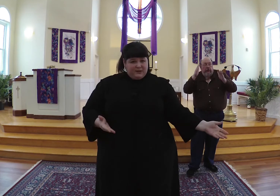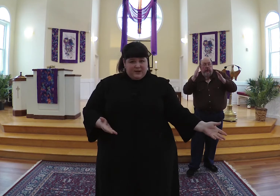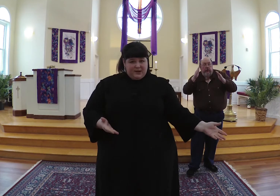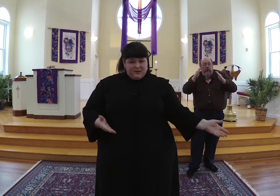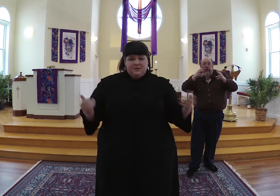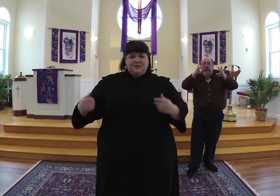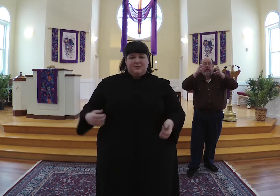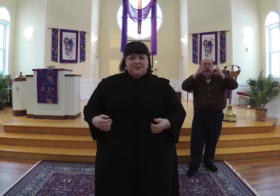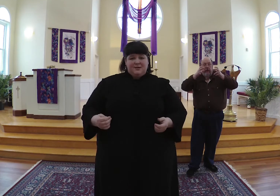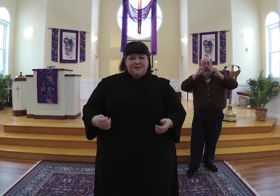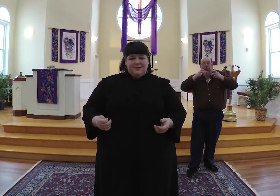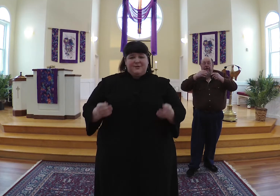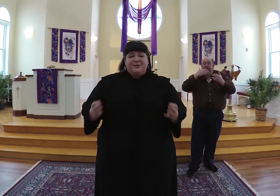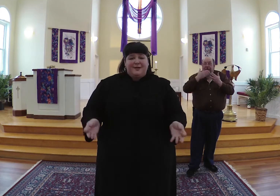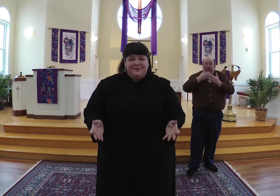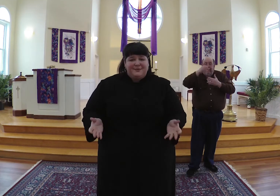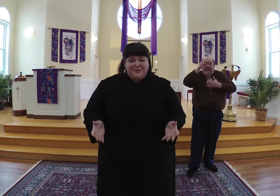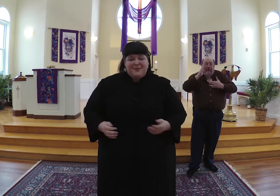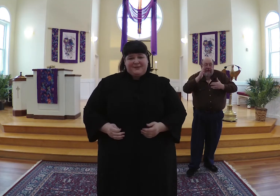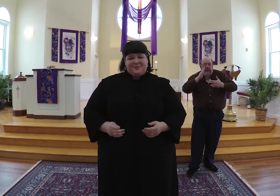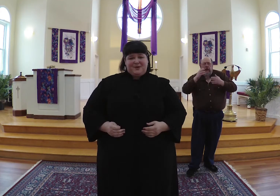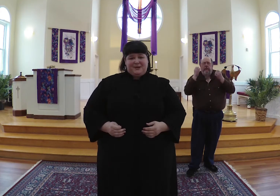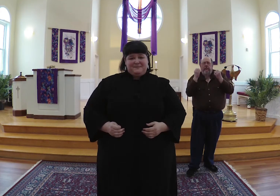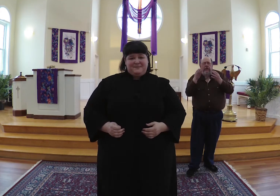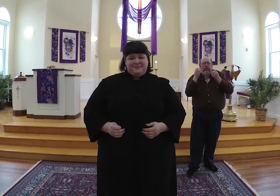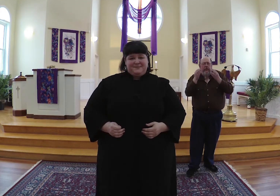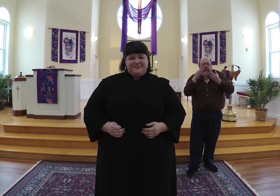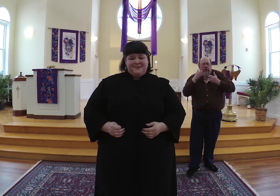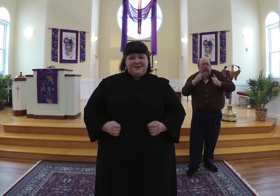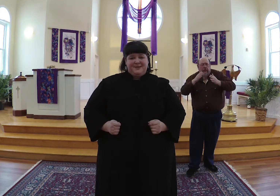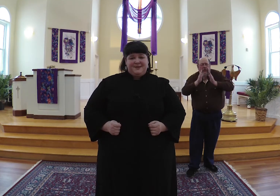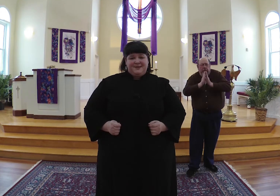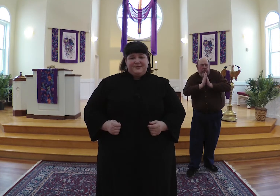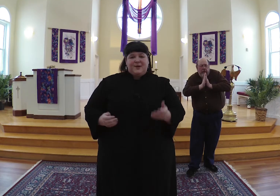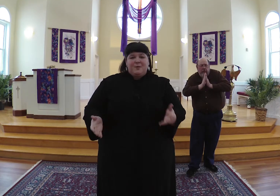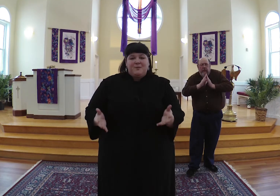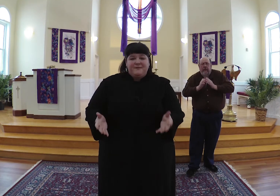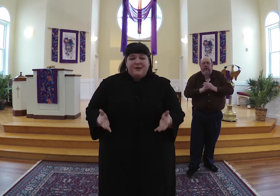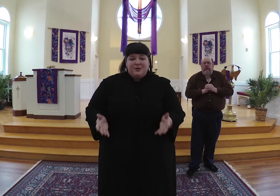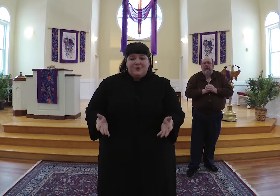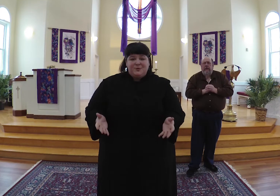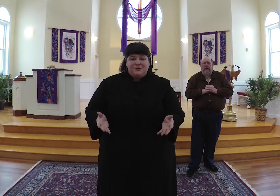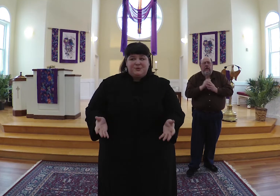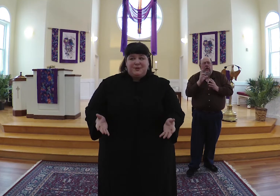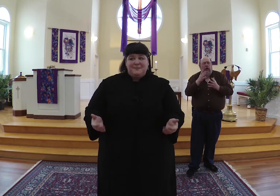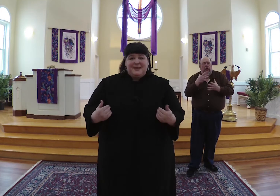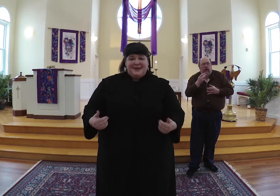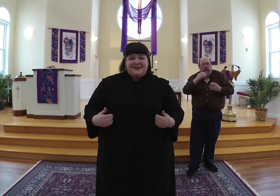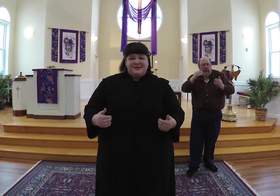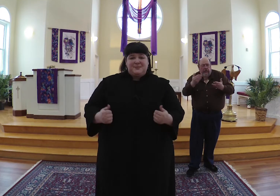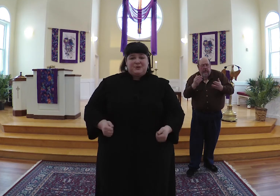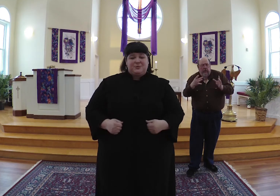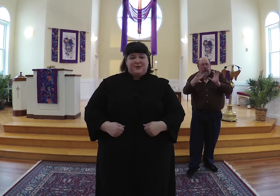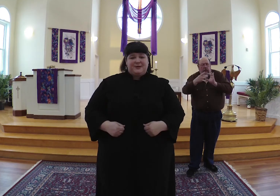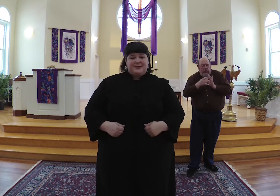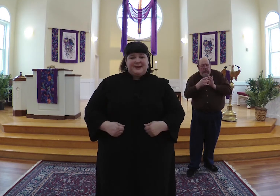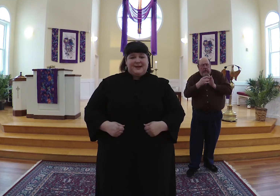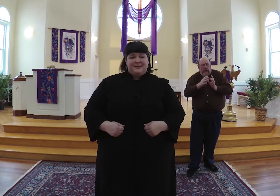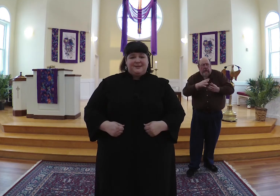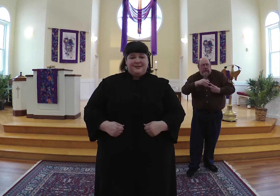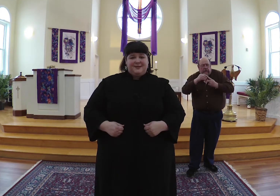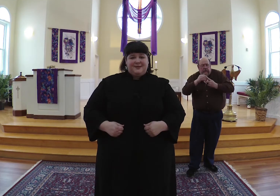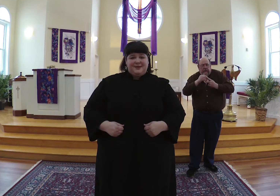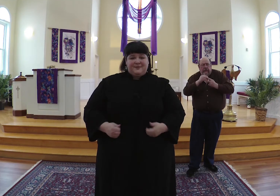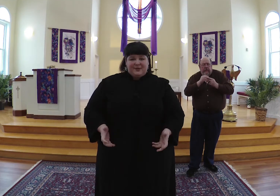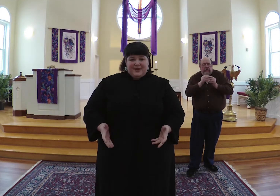in our boogie, right? There's lots of different ways to pray. So I want to invite you to join me in a special prayer